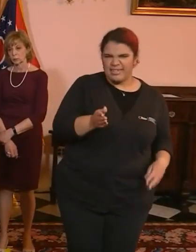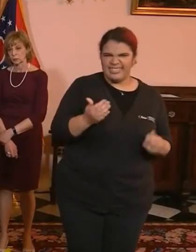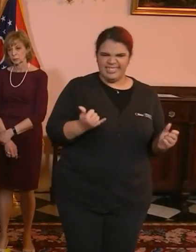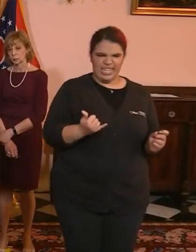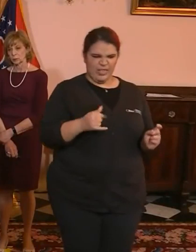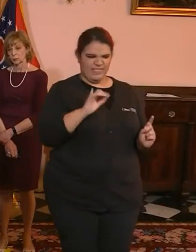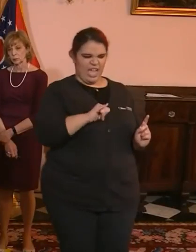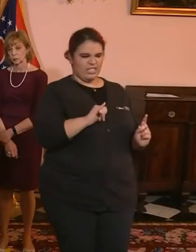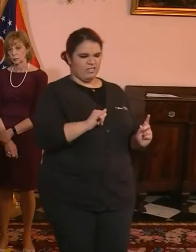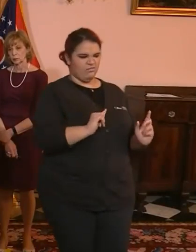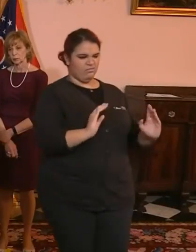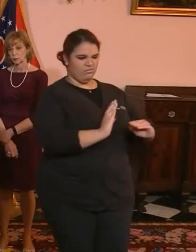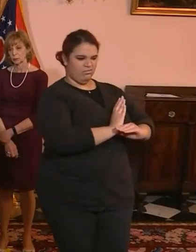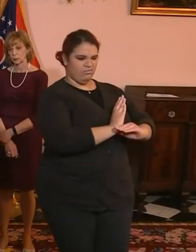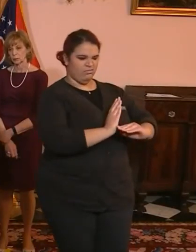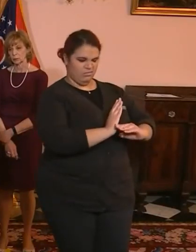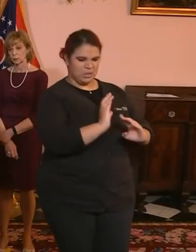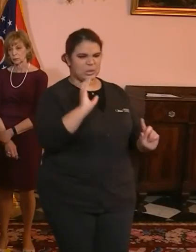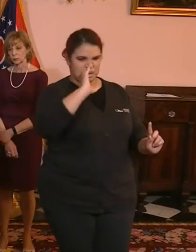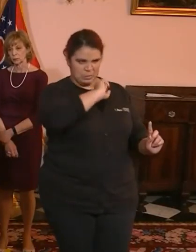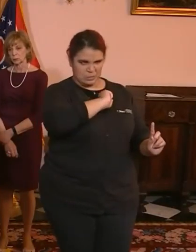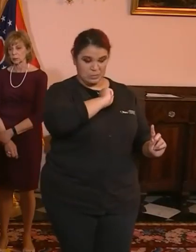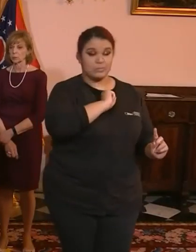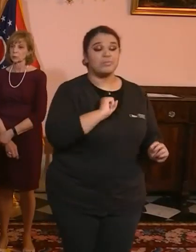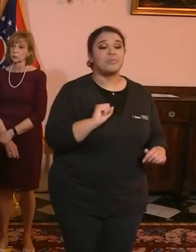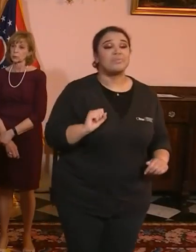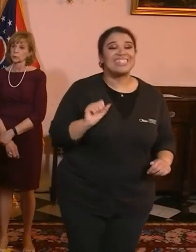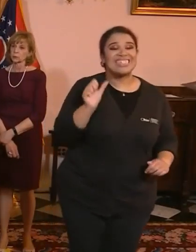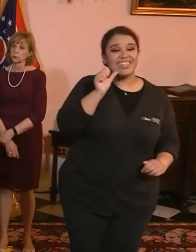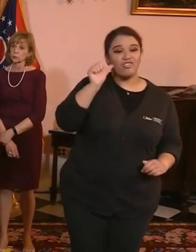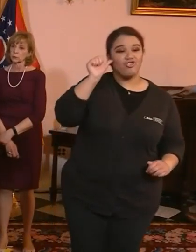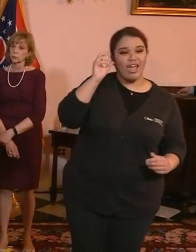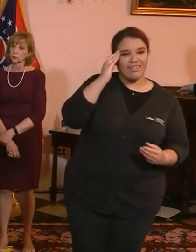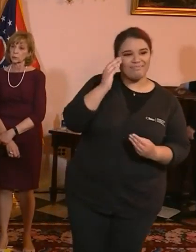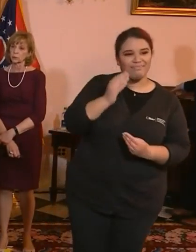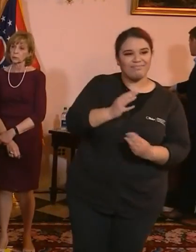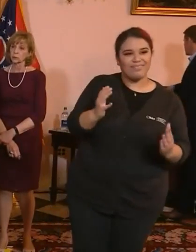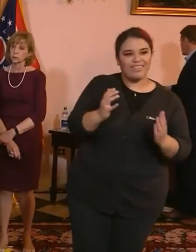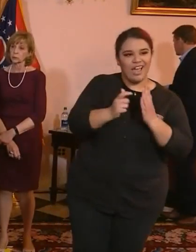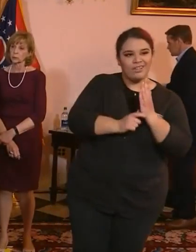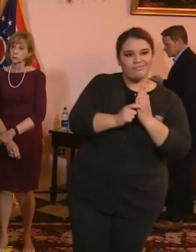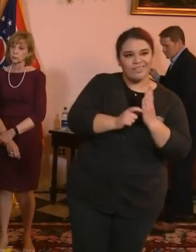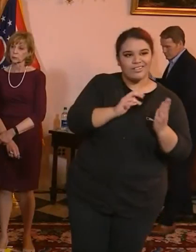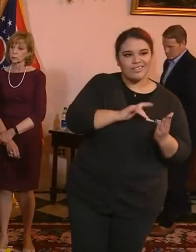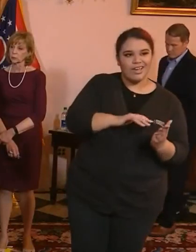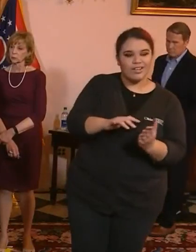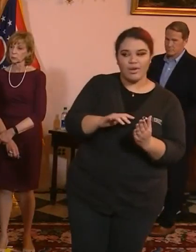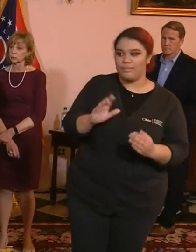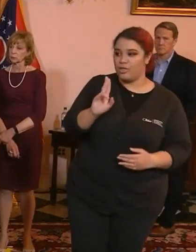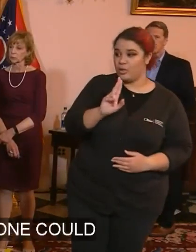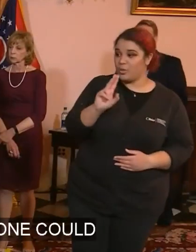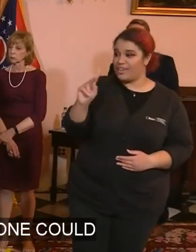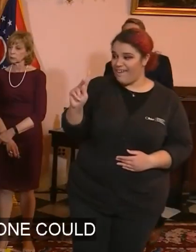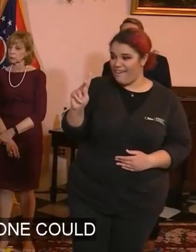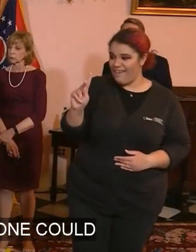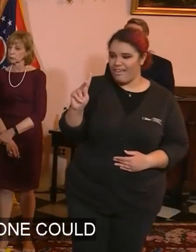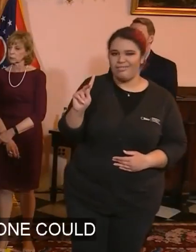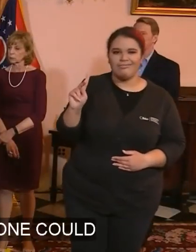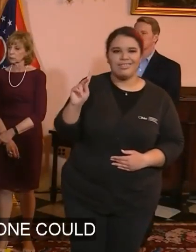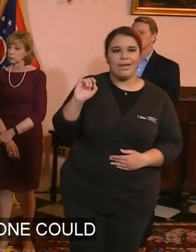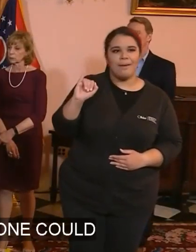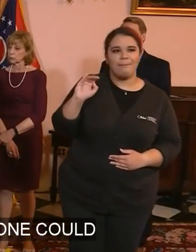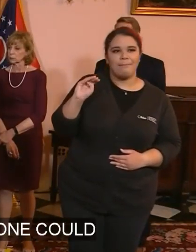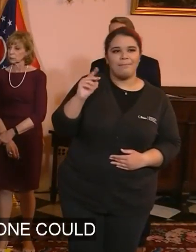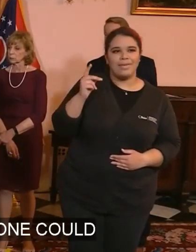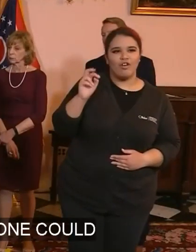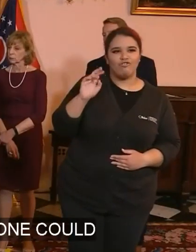what I shared yesterday, the study from the UK, from the Imperial College, if someone could hand me, I see